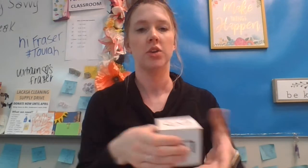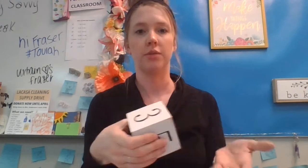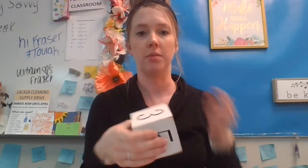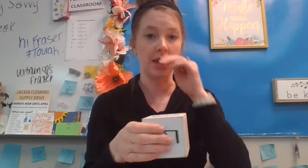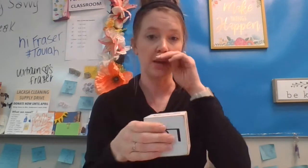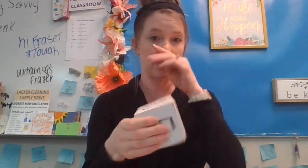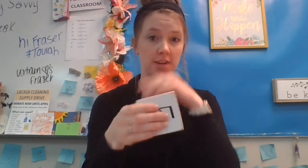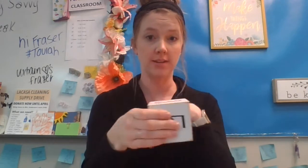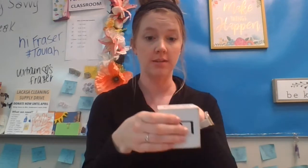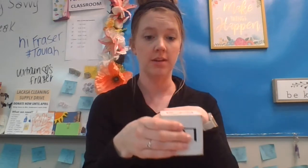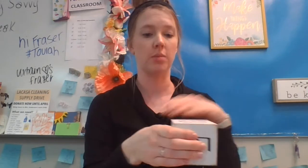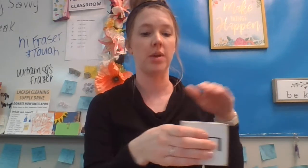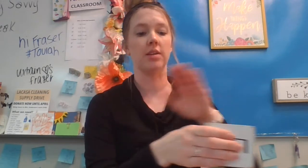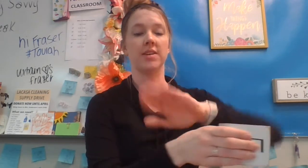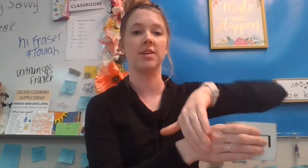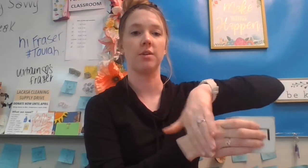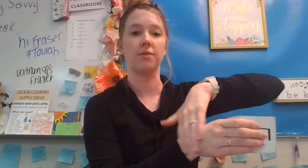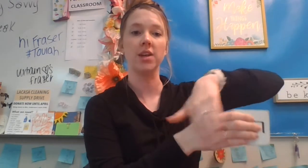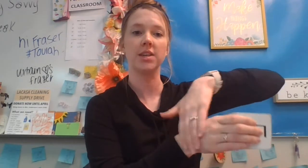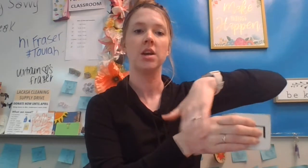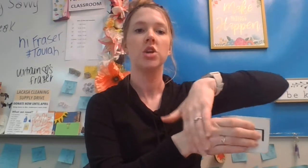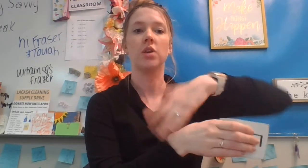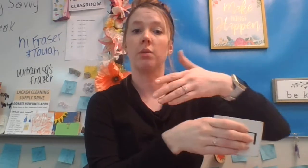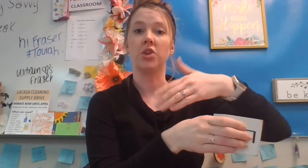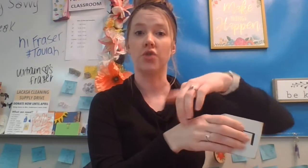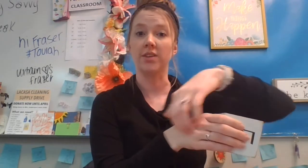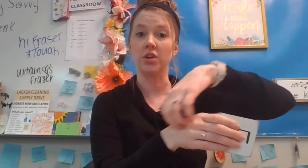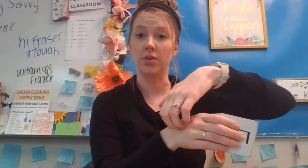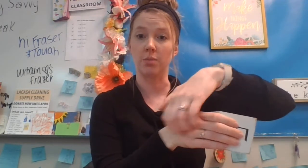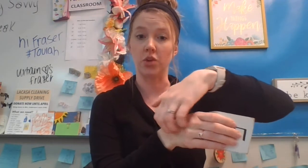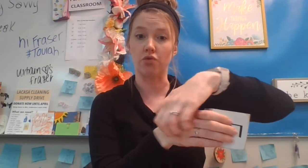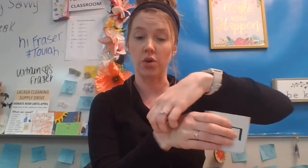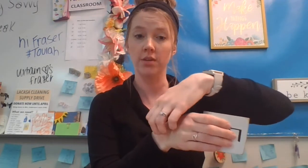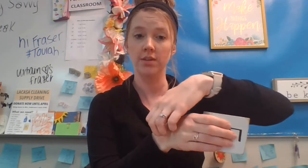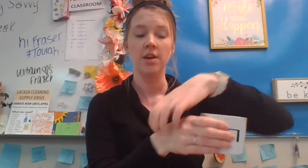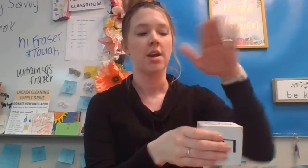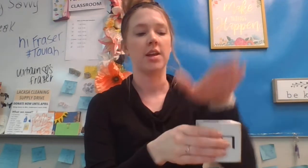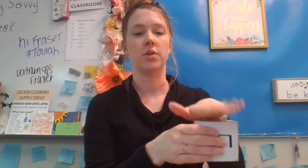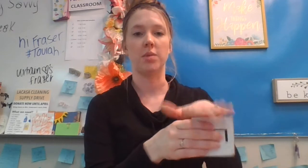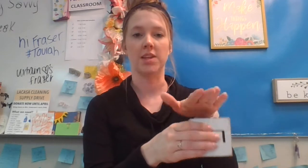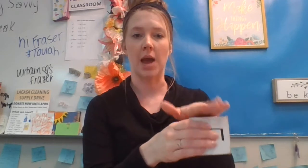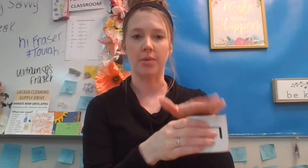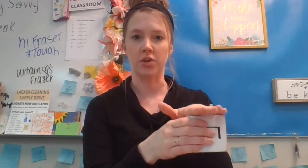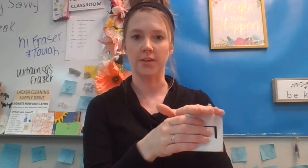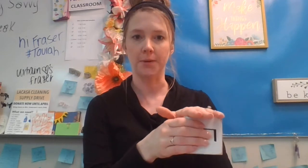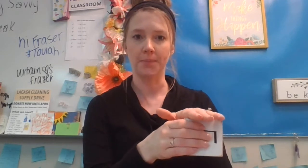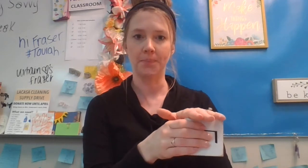So for me, for this, it would be, this is the front. So if it was a dresser, these would be the drawers, and this would be the top of the dresser.